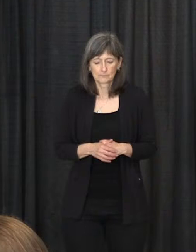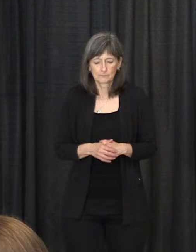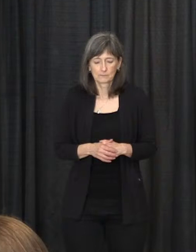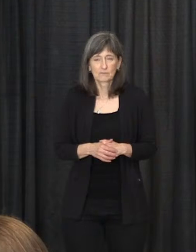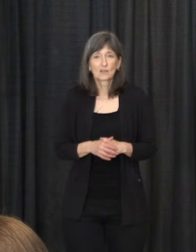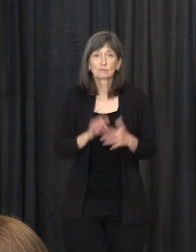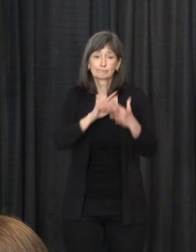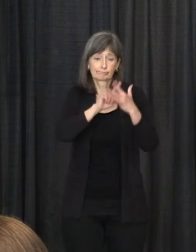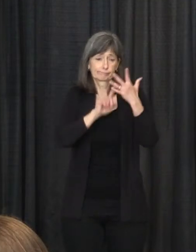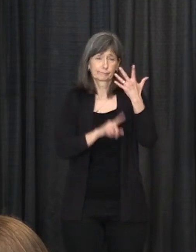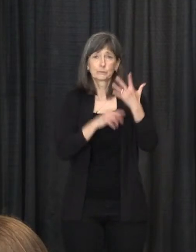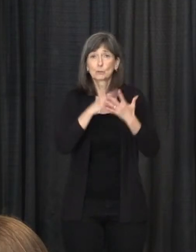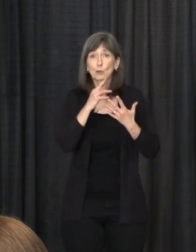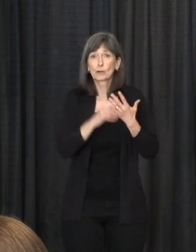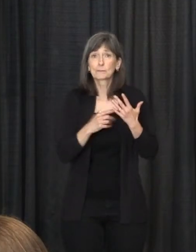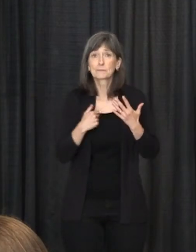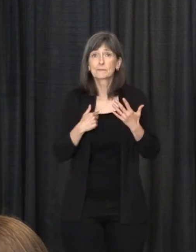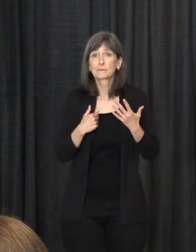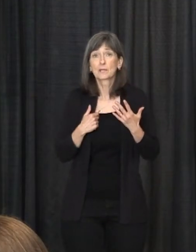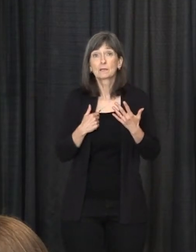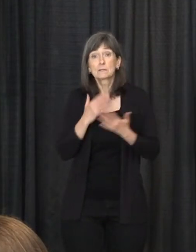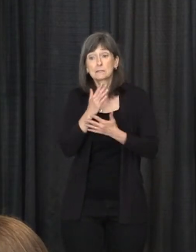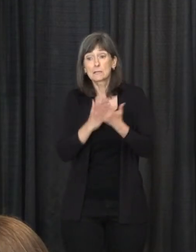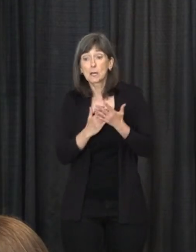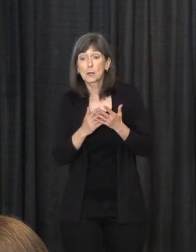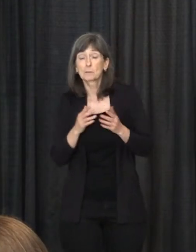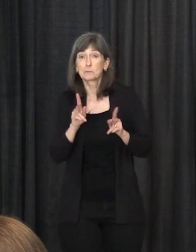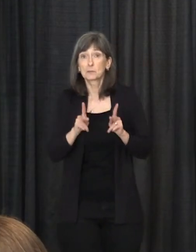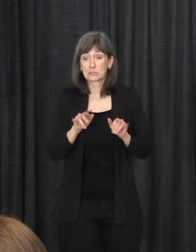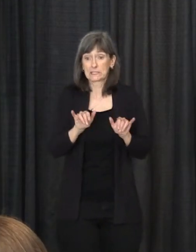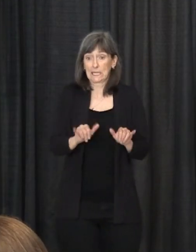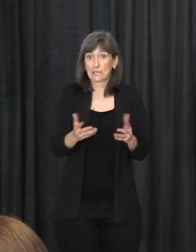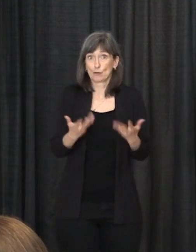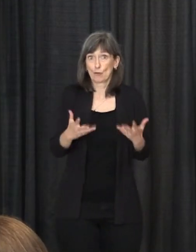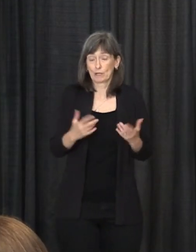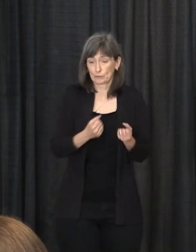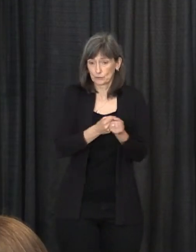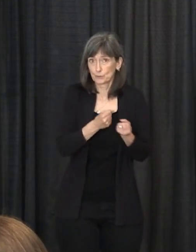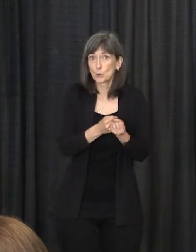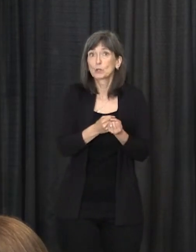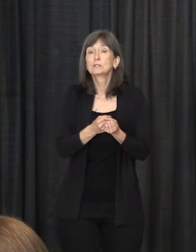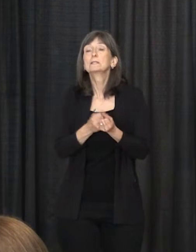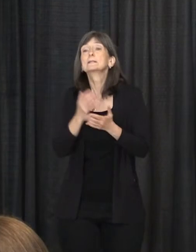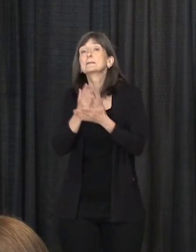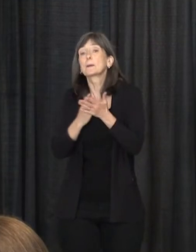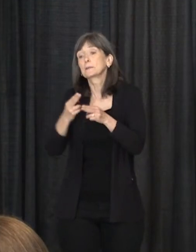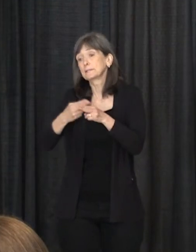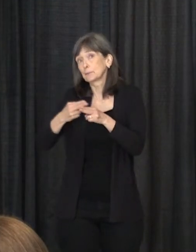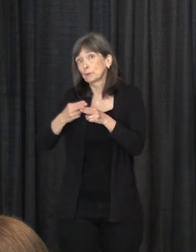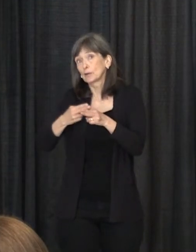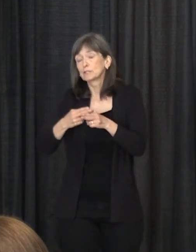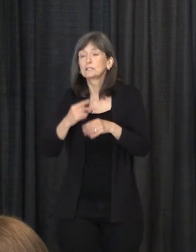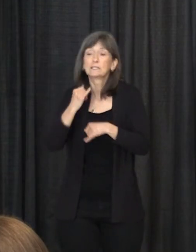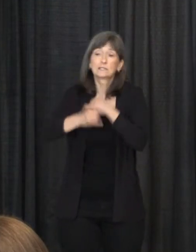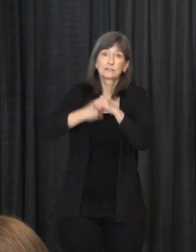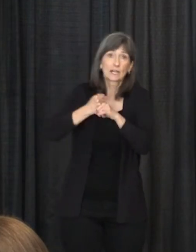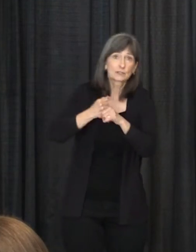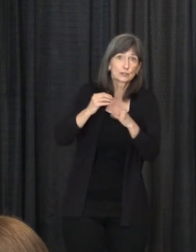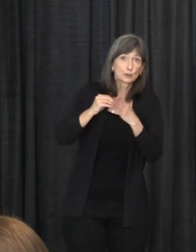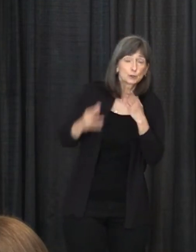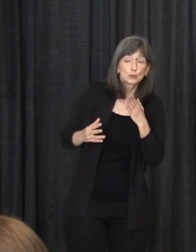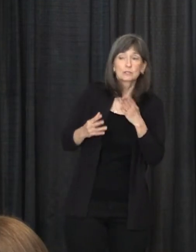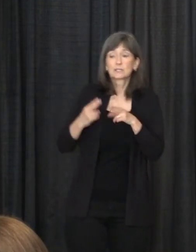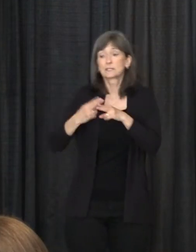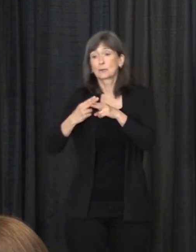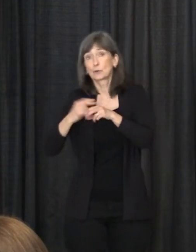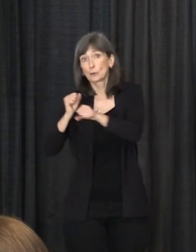Through these programs, we serve permanent residents, temporary residents, provincial nominees, international students, temporary foreign